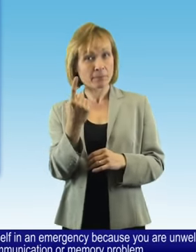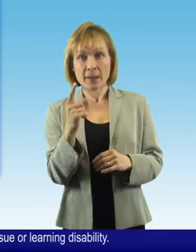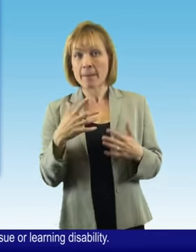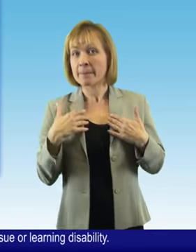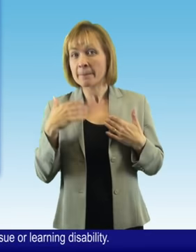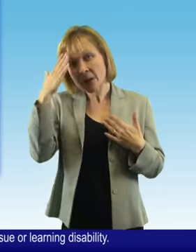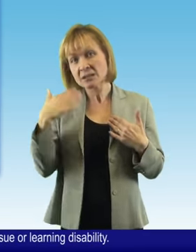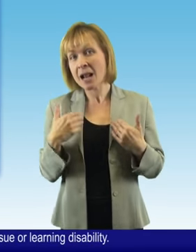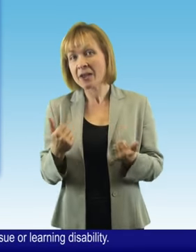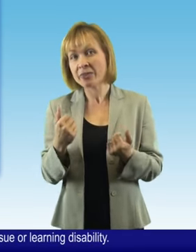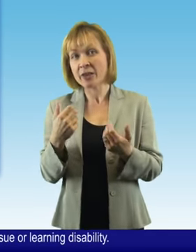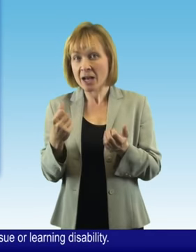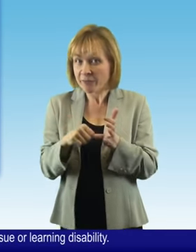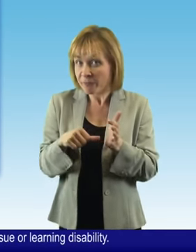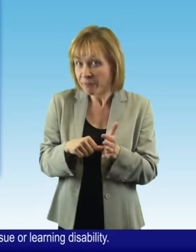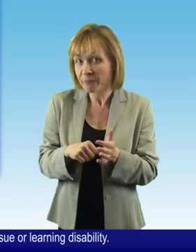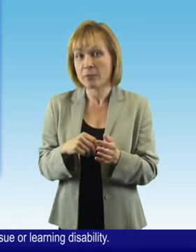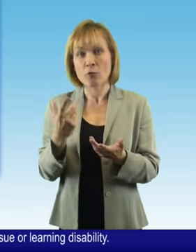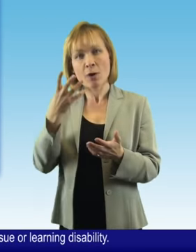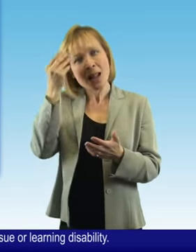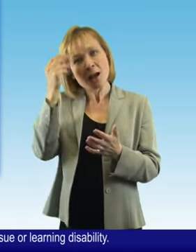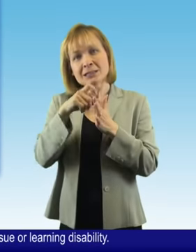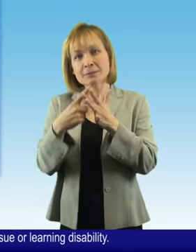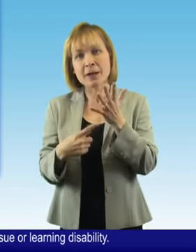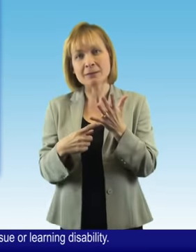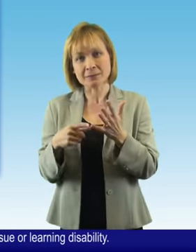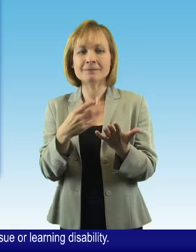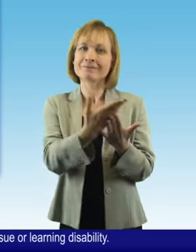A mental health issue or learning disability.